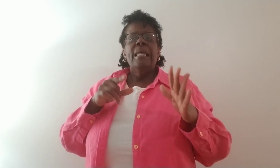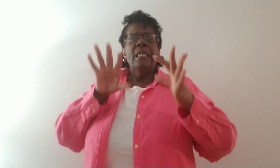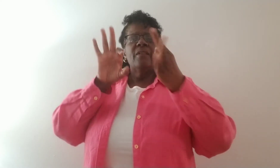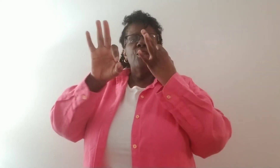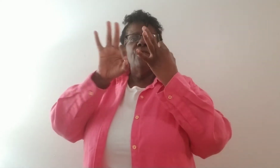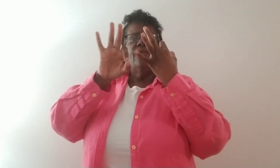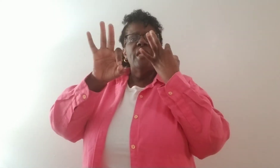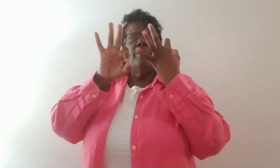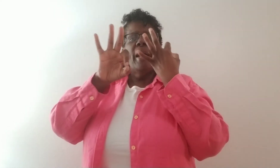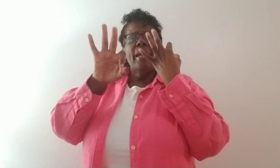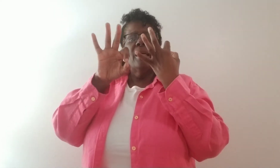giving you feedback